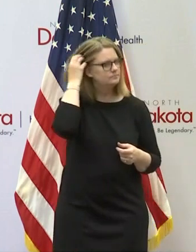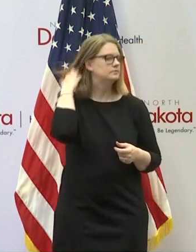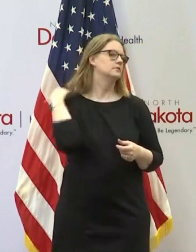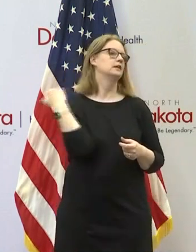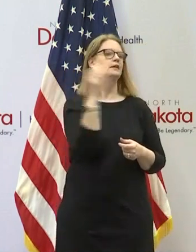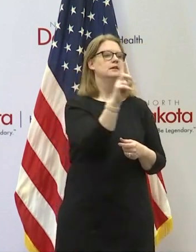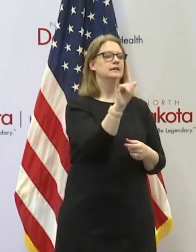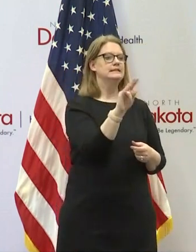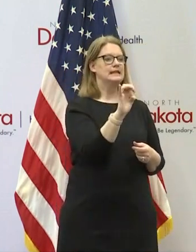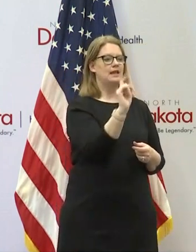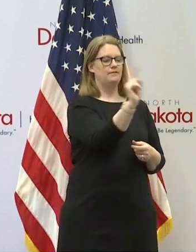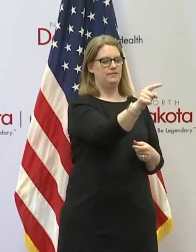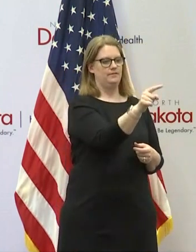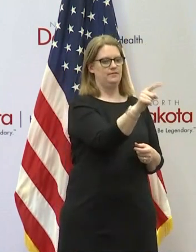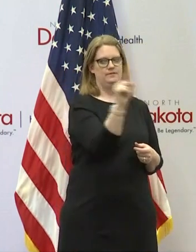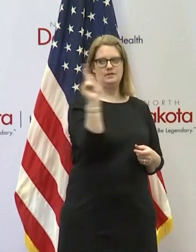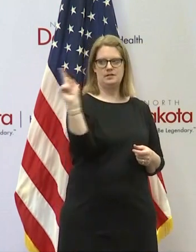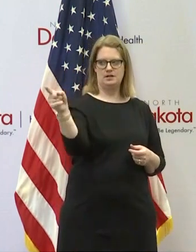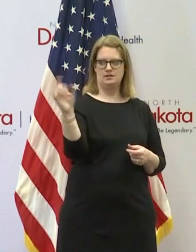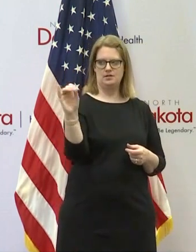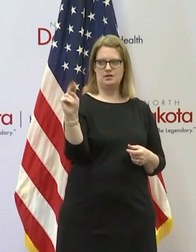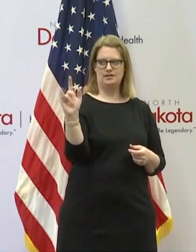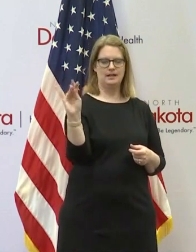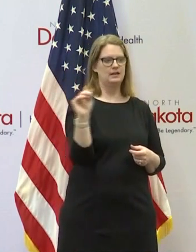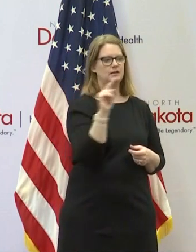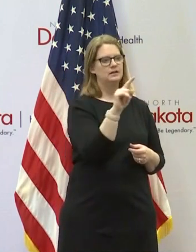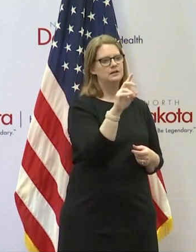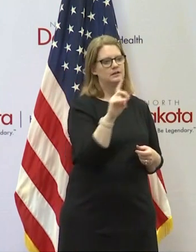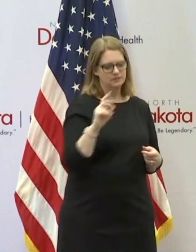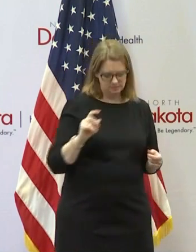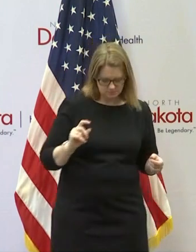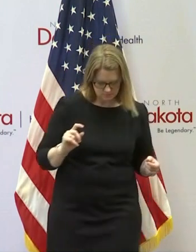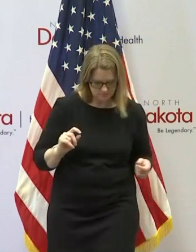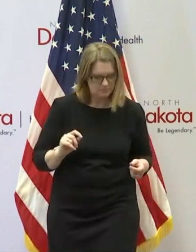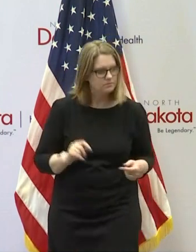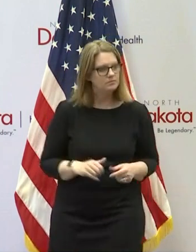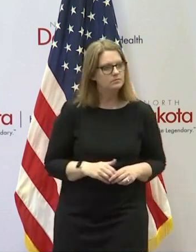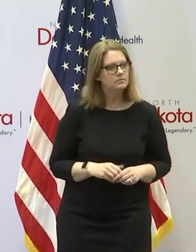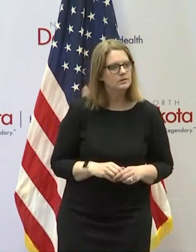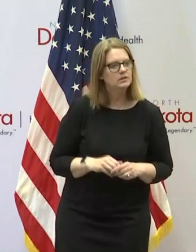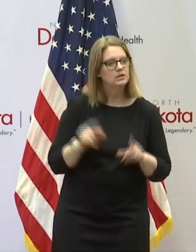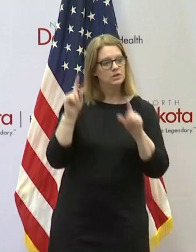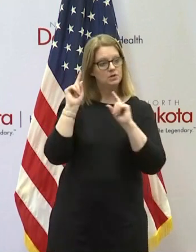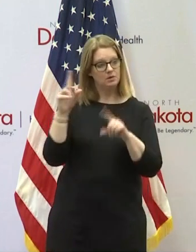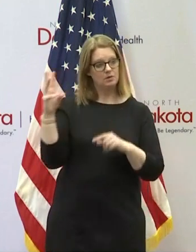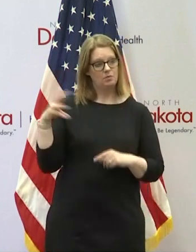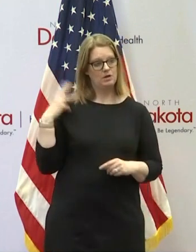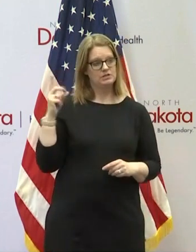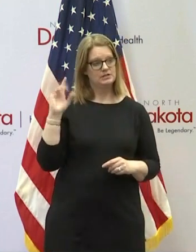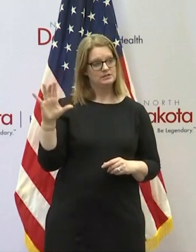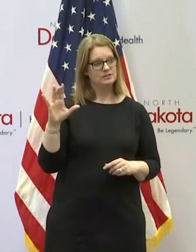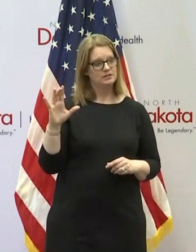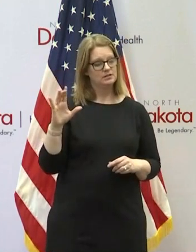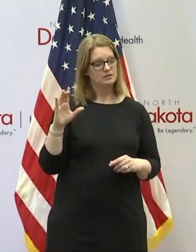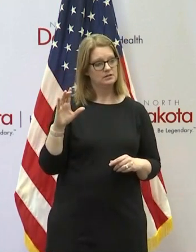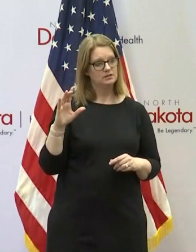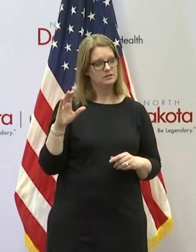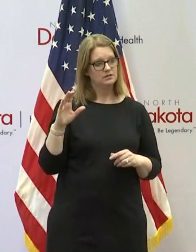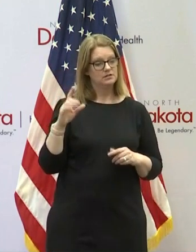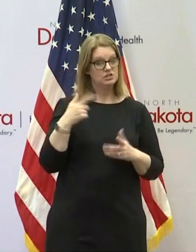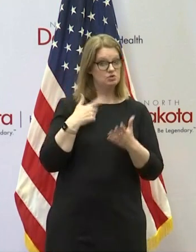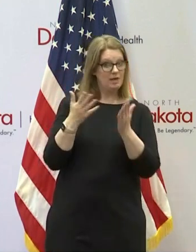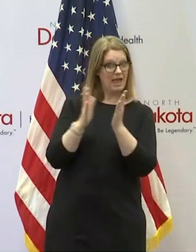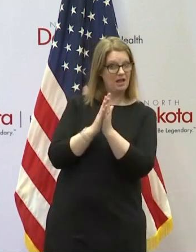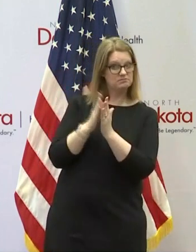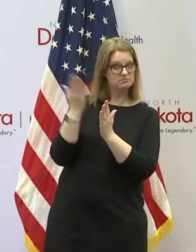Dave was first up, and then we're going to go online. Governor, just to clarify, when you went to Washington, D.C., did you have an ask for the federal